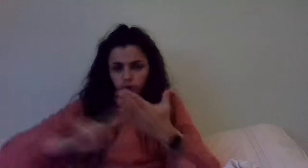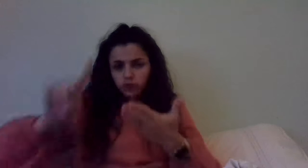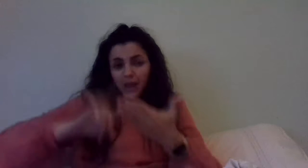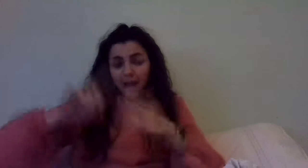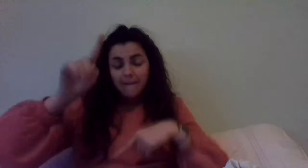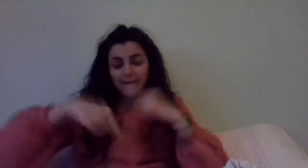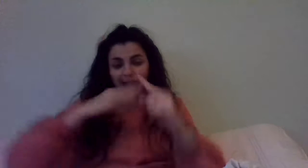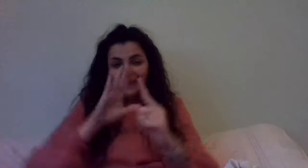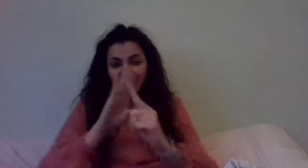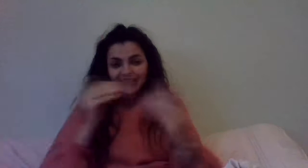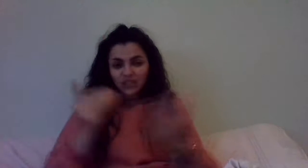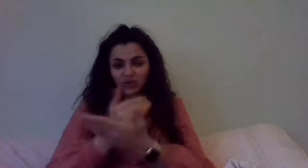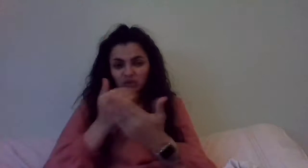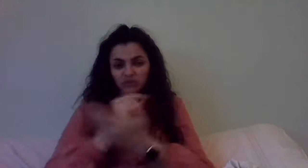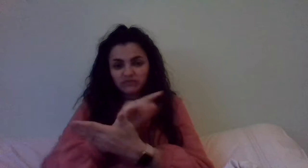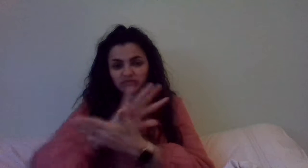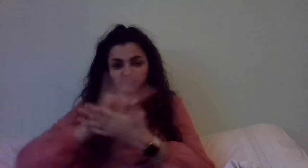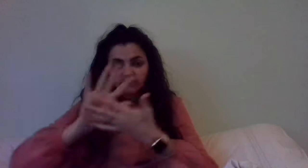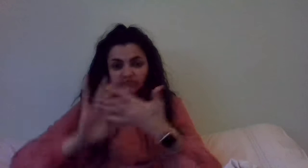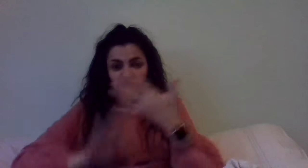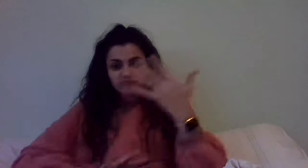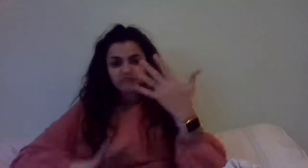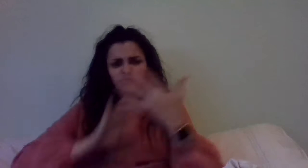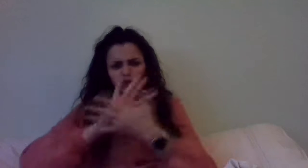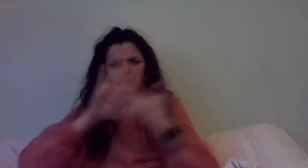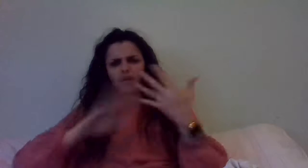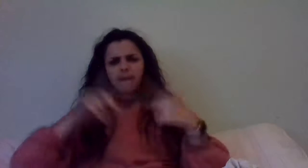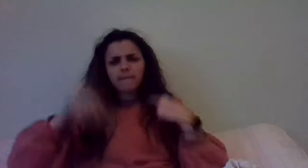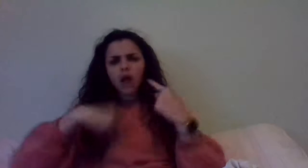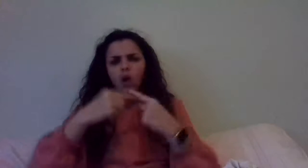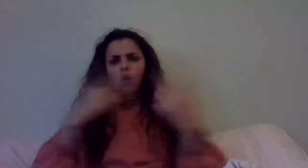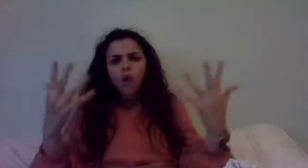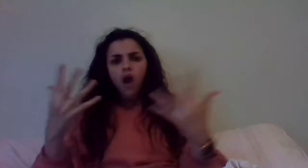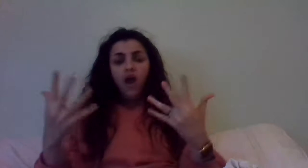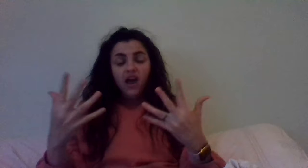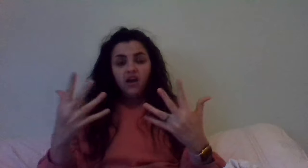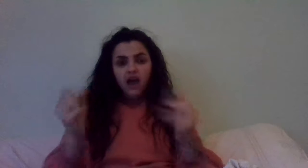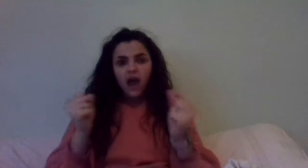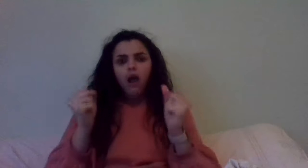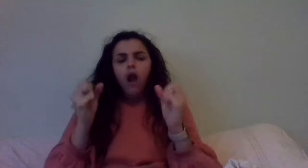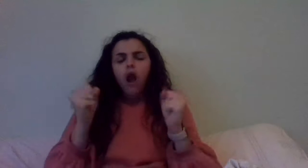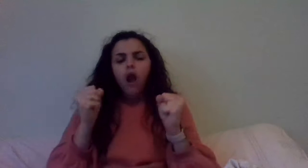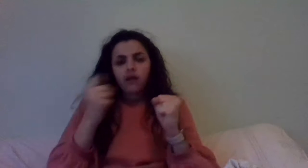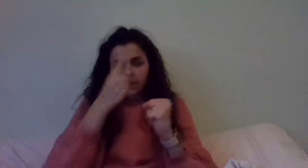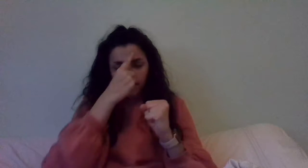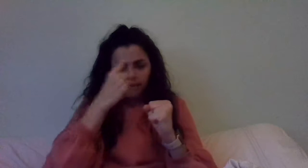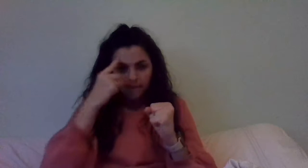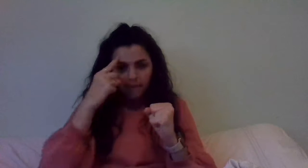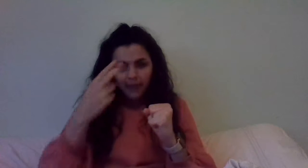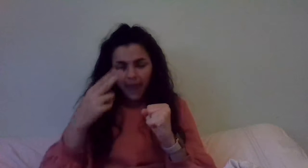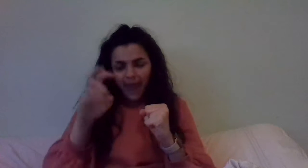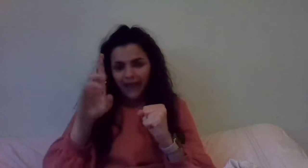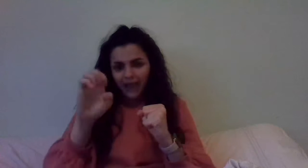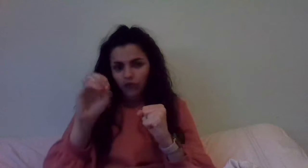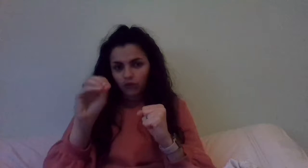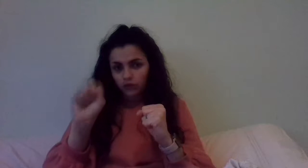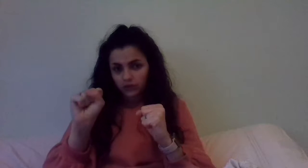so this background knowledge helps him secure this grant so that he can spend all of